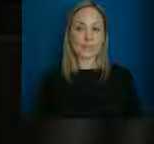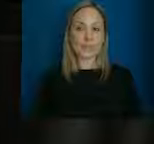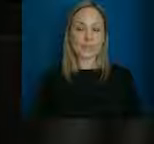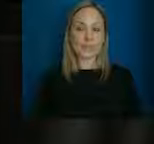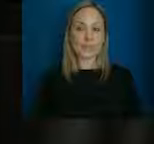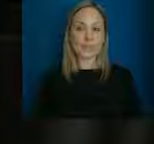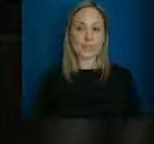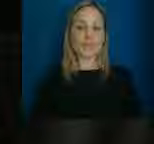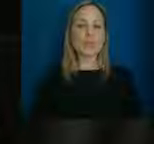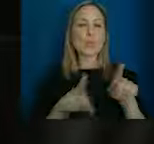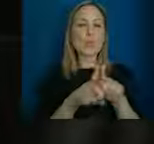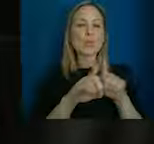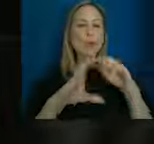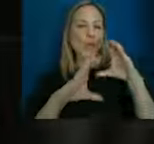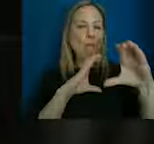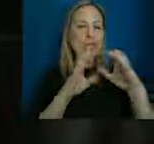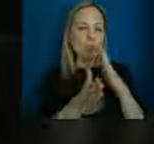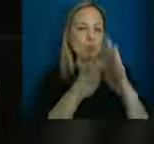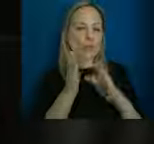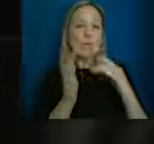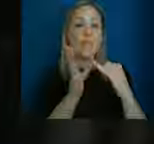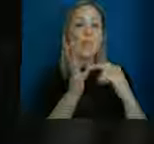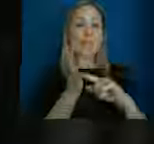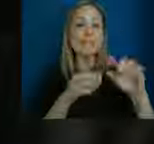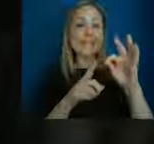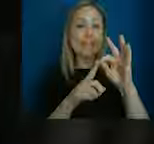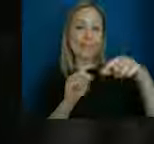and we also have a guiding sign.